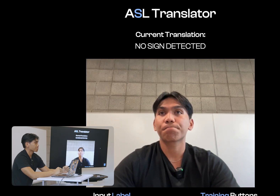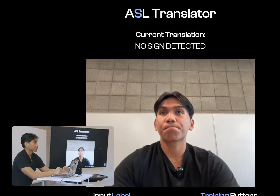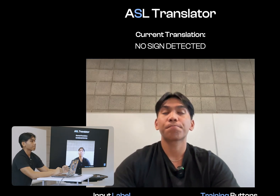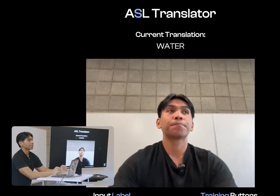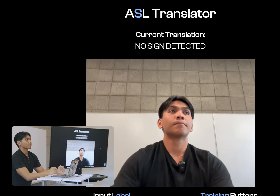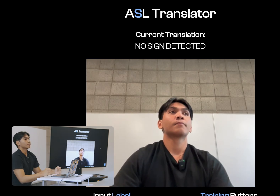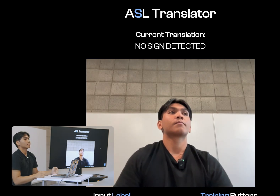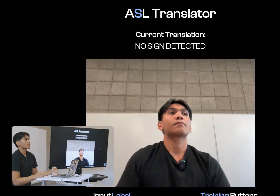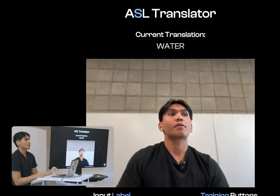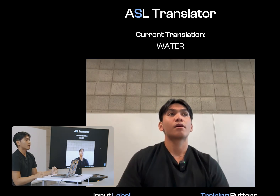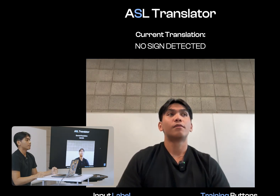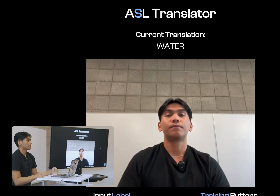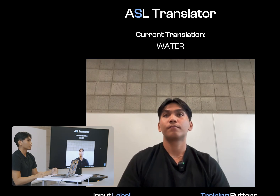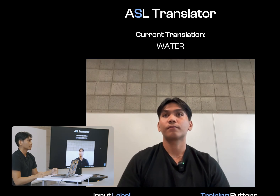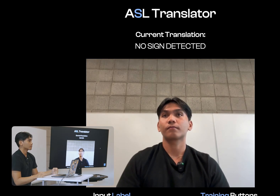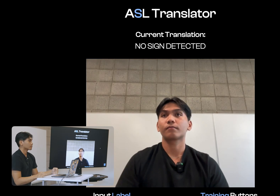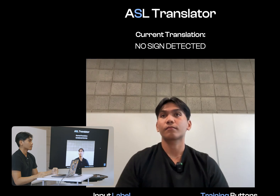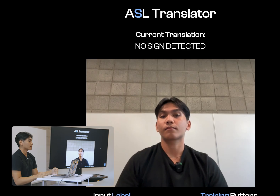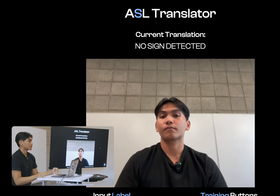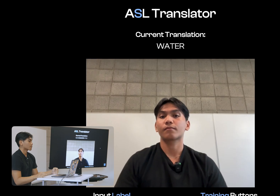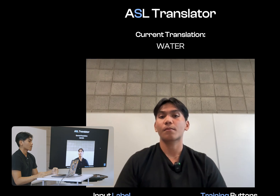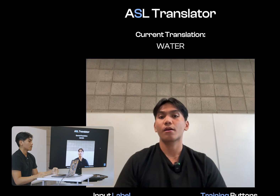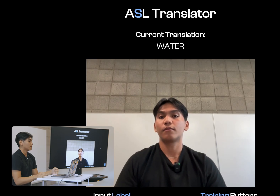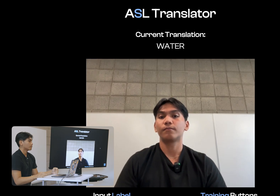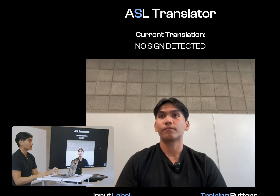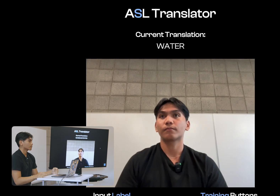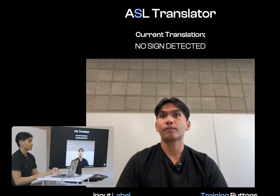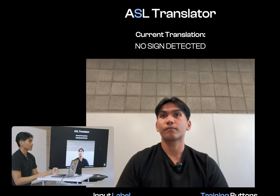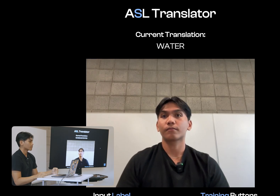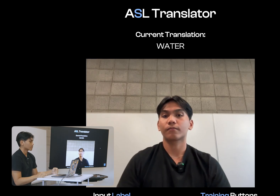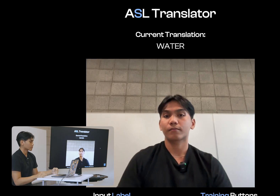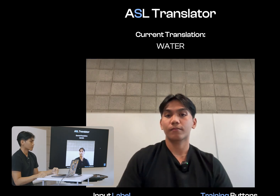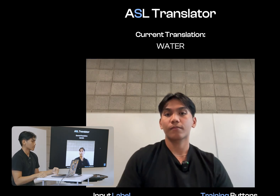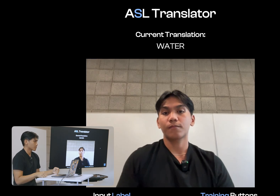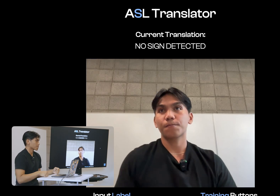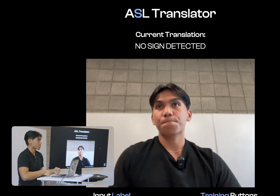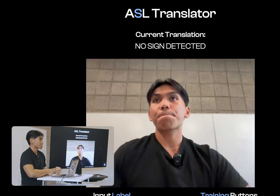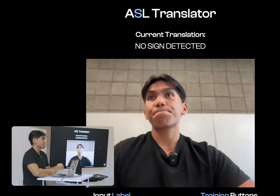Yeah, it'd be neat to see how could you get enough data? Because your model is going to keep growing and growing, right? Like this is,